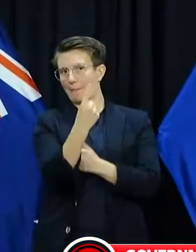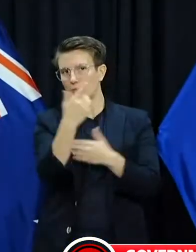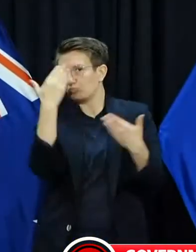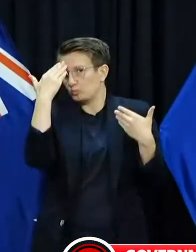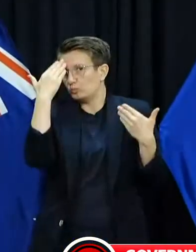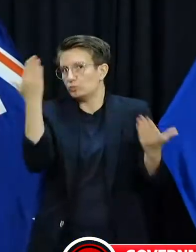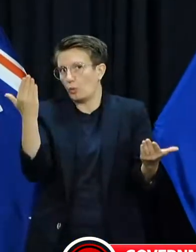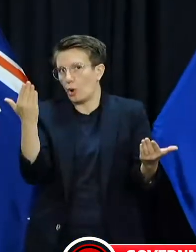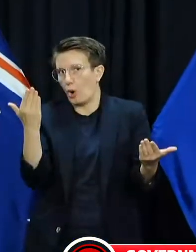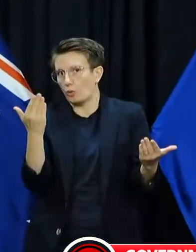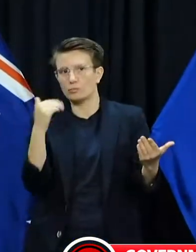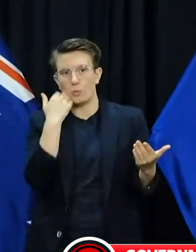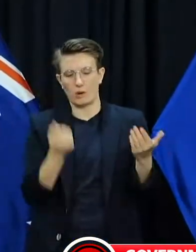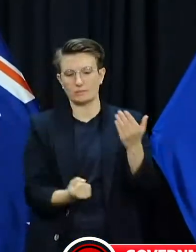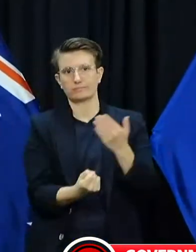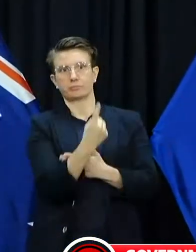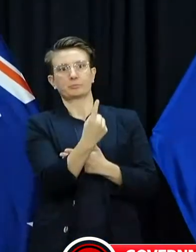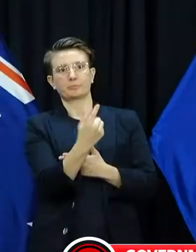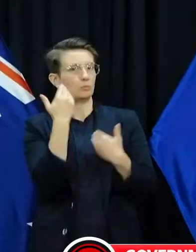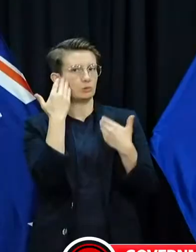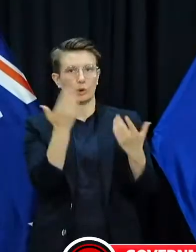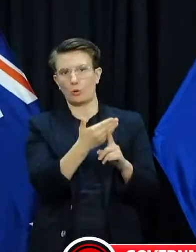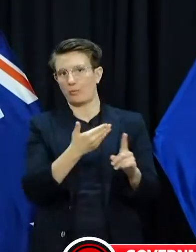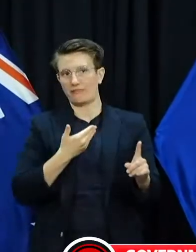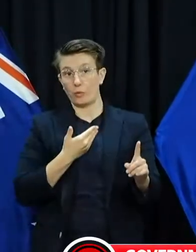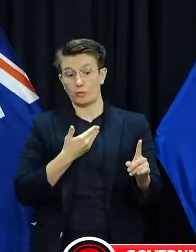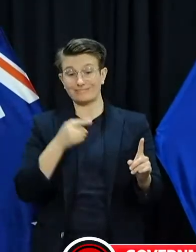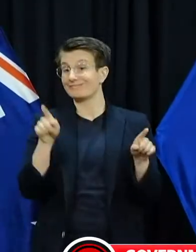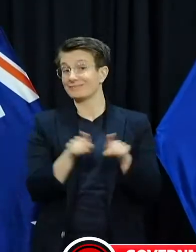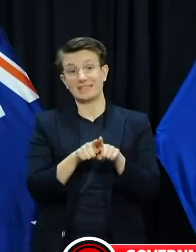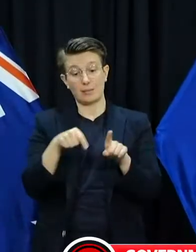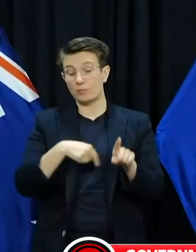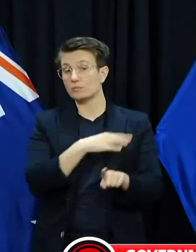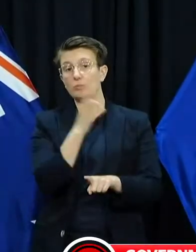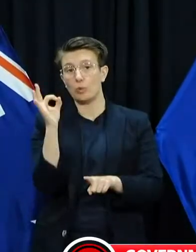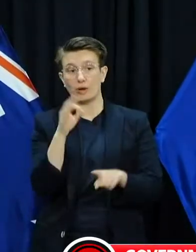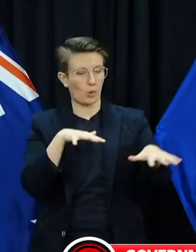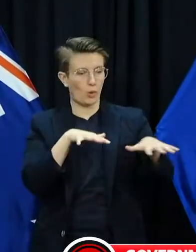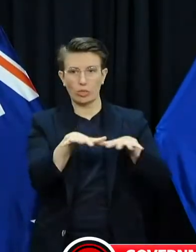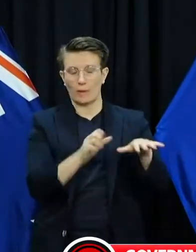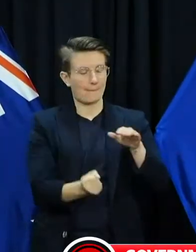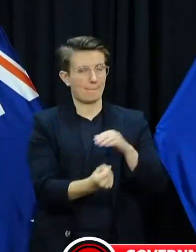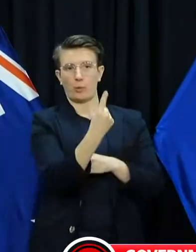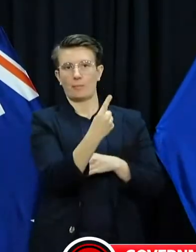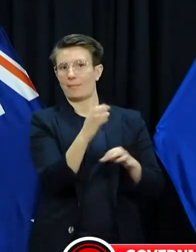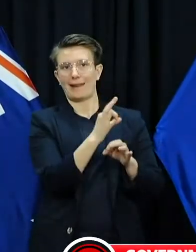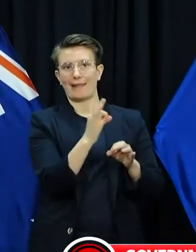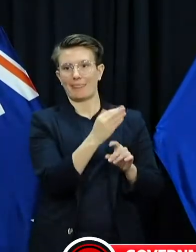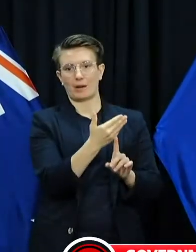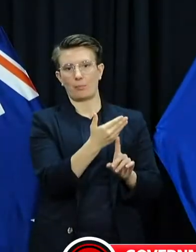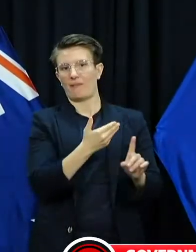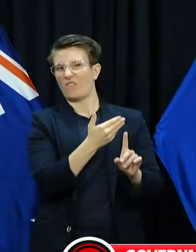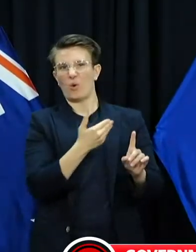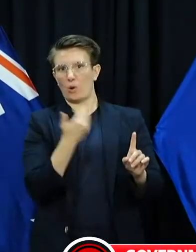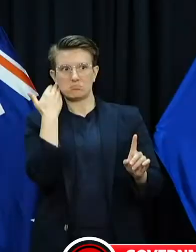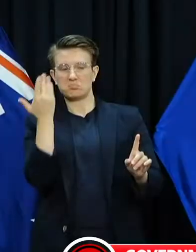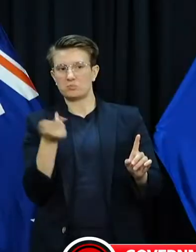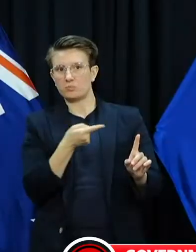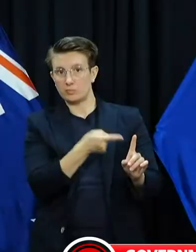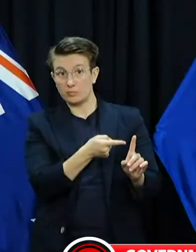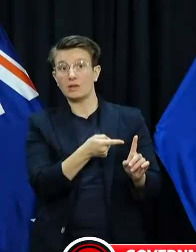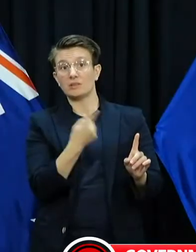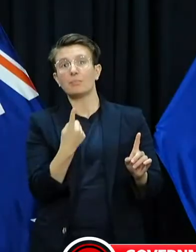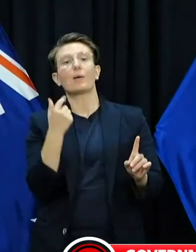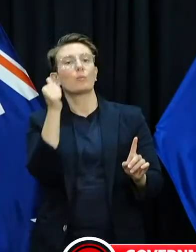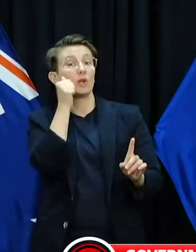morning came without any significant warning. Then after that, when we see a big earthquake like this, we know that we're more likely to see another